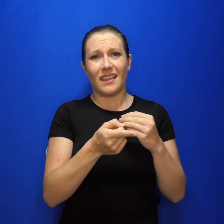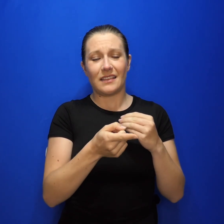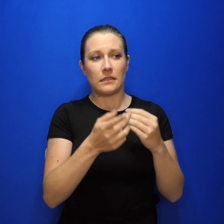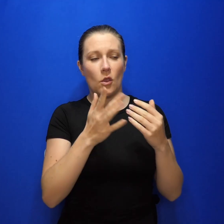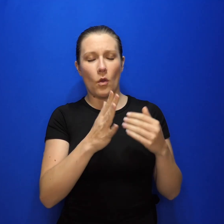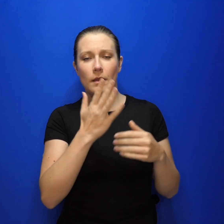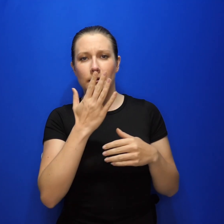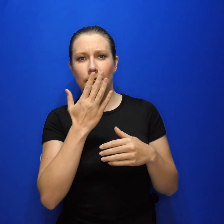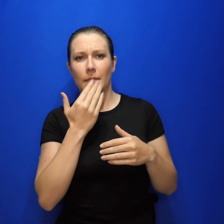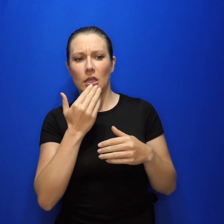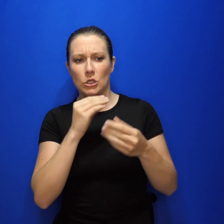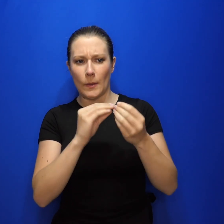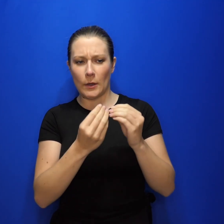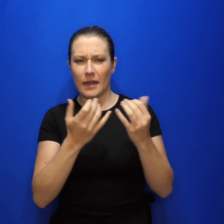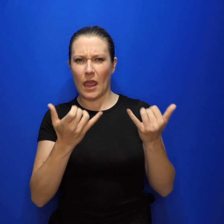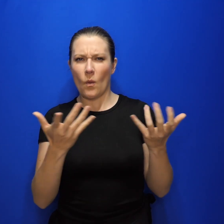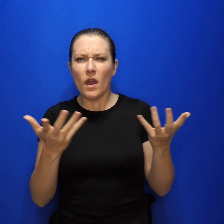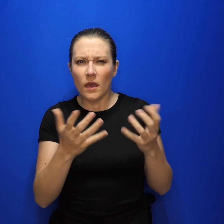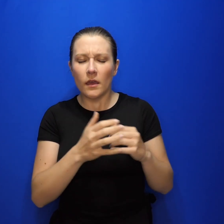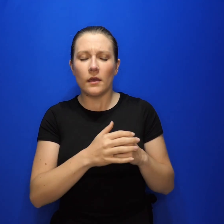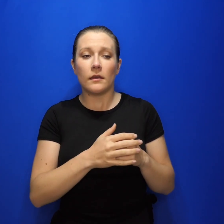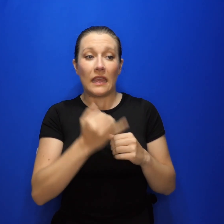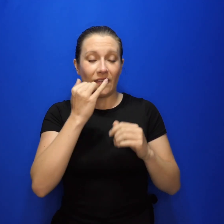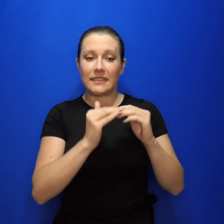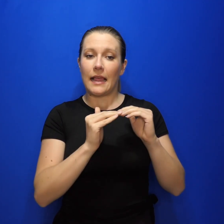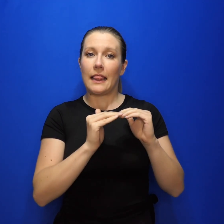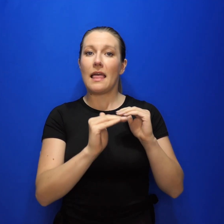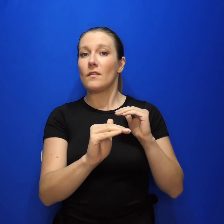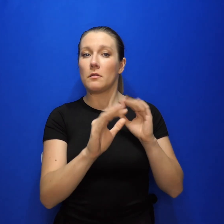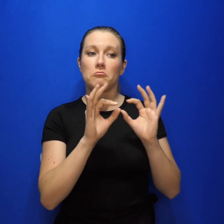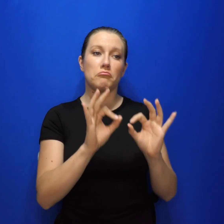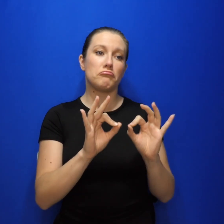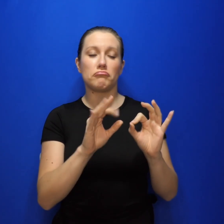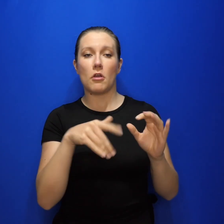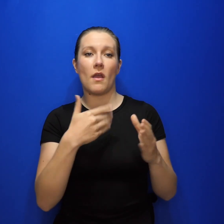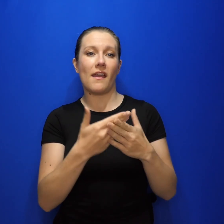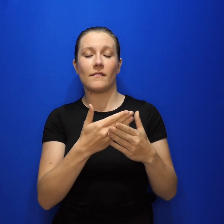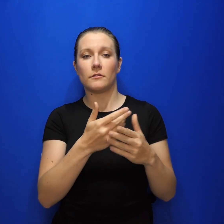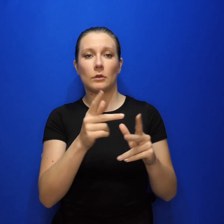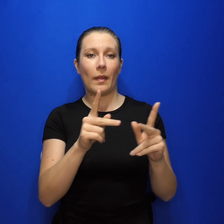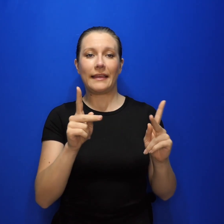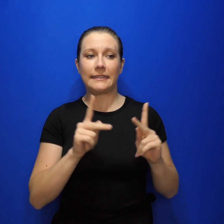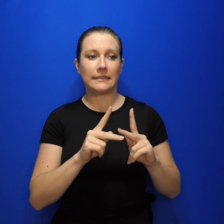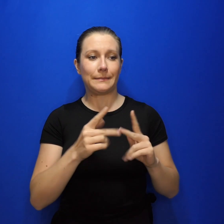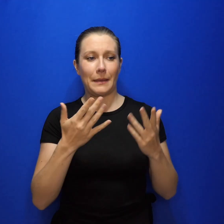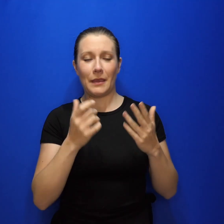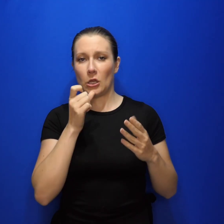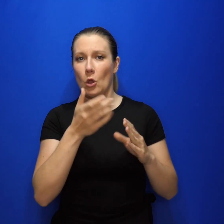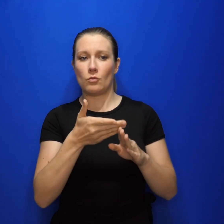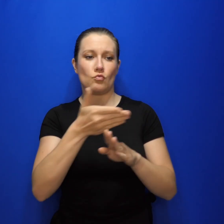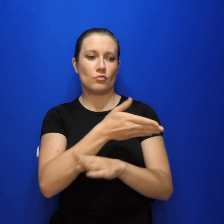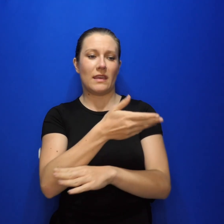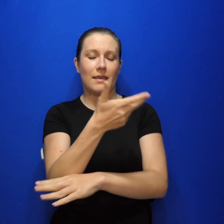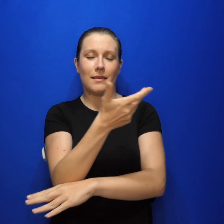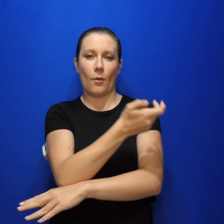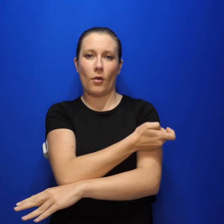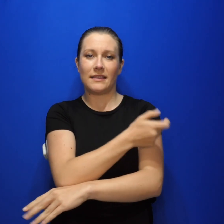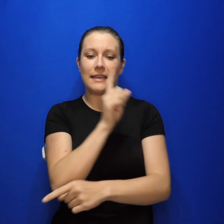where's your blood sugar? Like you said, if it's level coming in or on the way to a place you're going to eat, Maybe you don't pre-bolus until you get to the parking lot or until